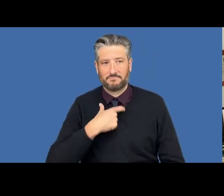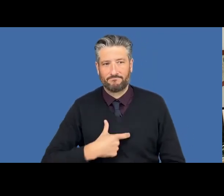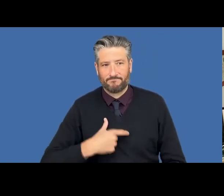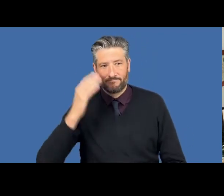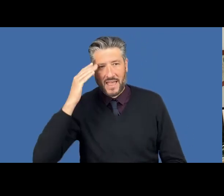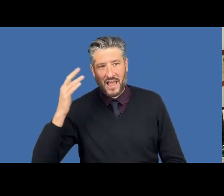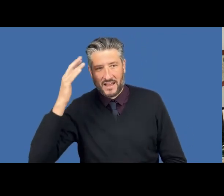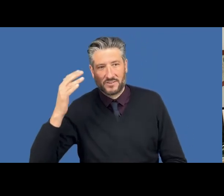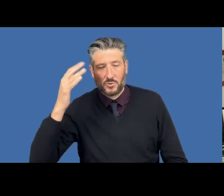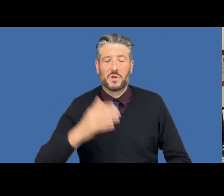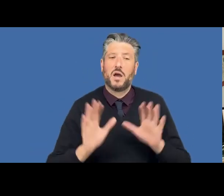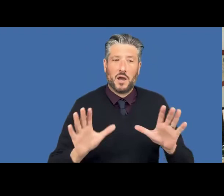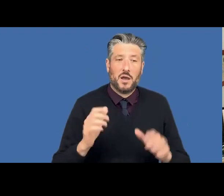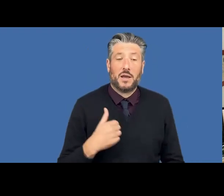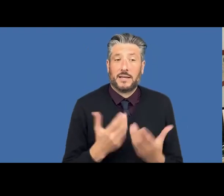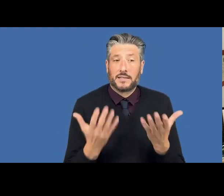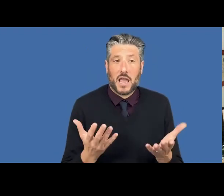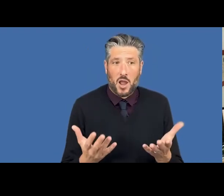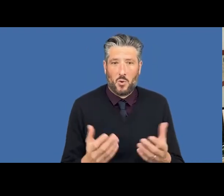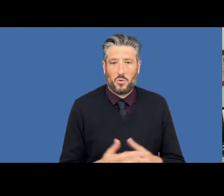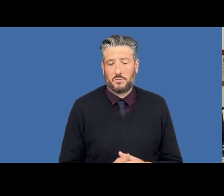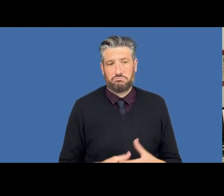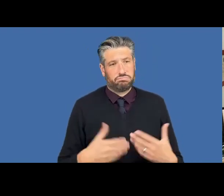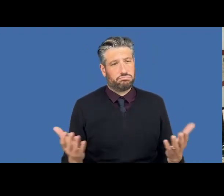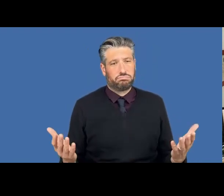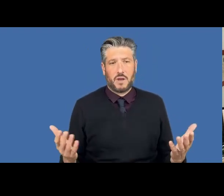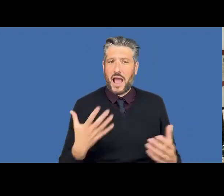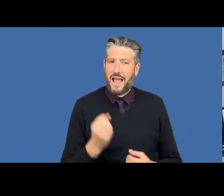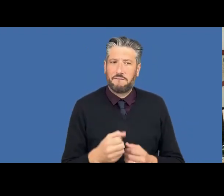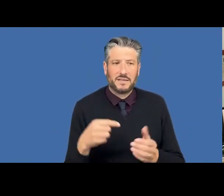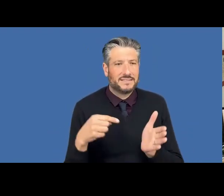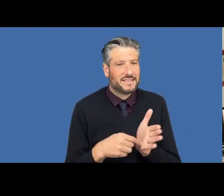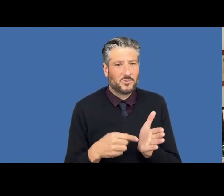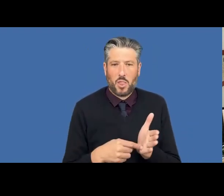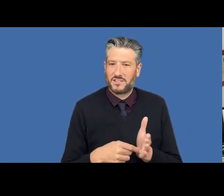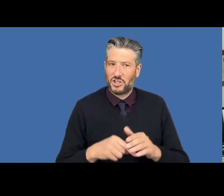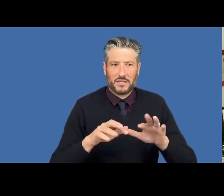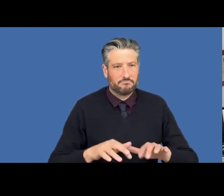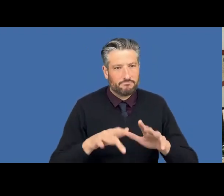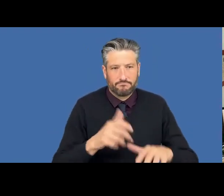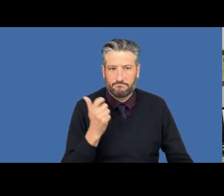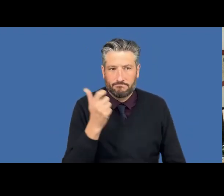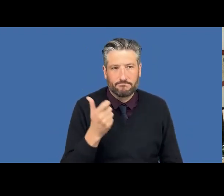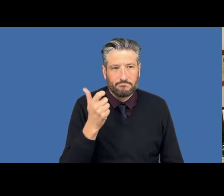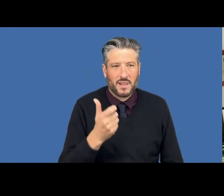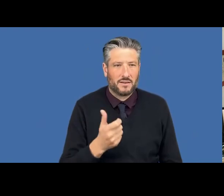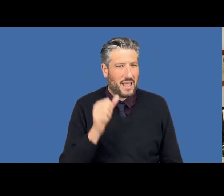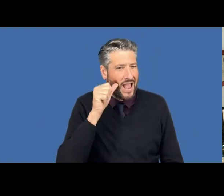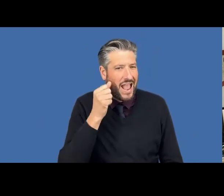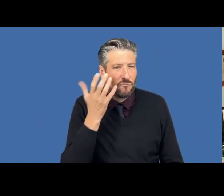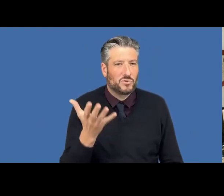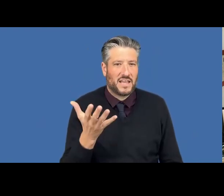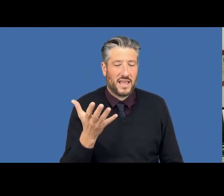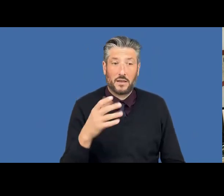tech tools built into the day-to-day working technologies. The fact that you have